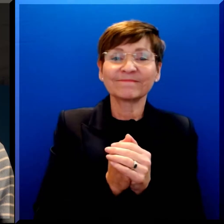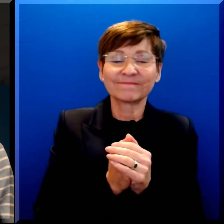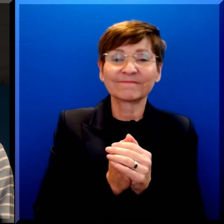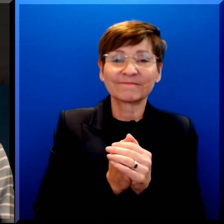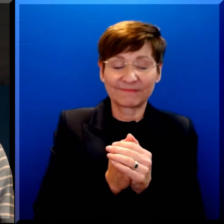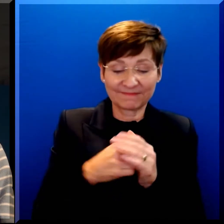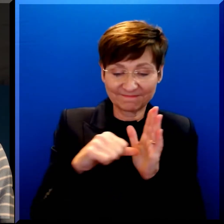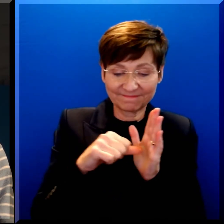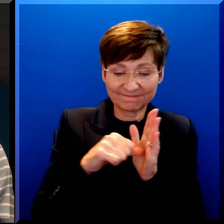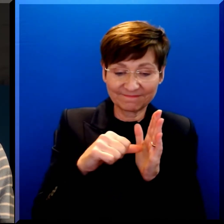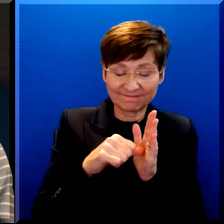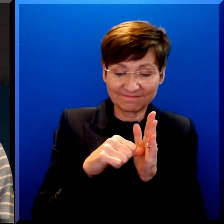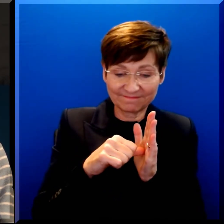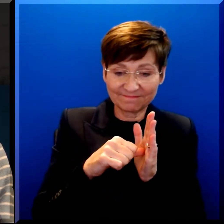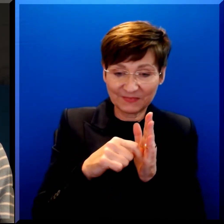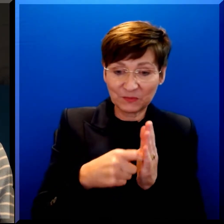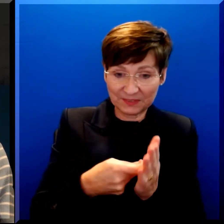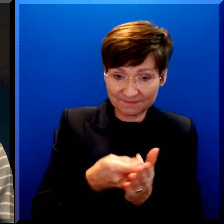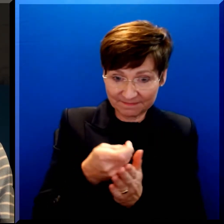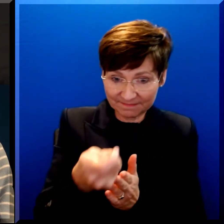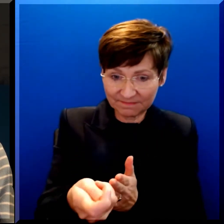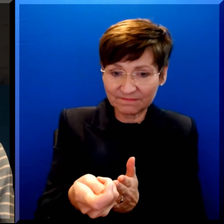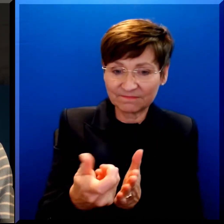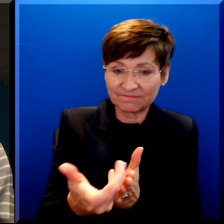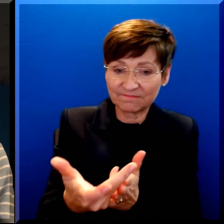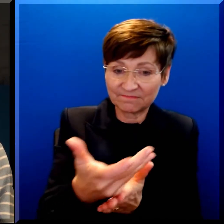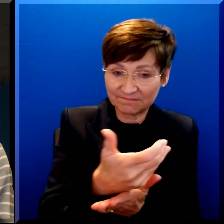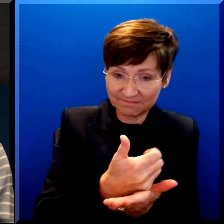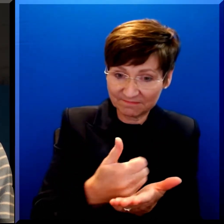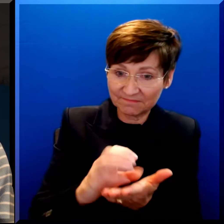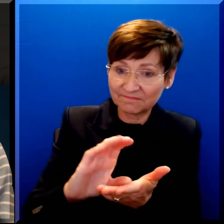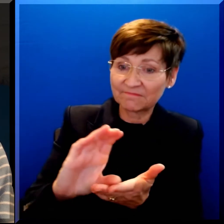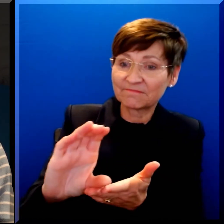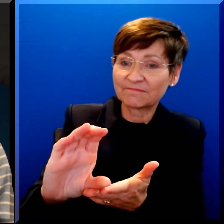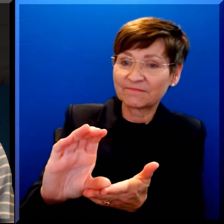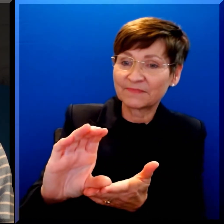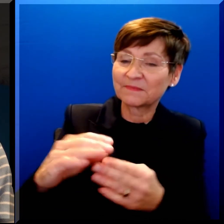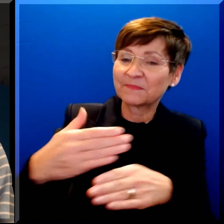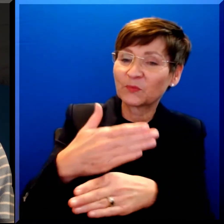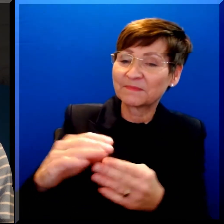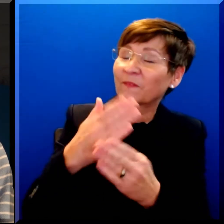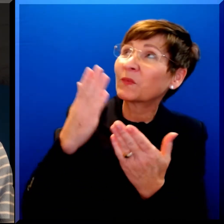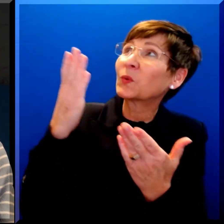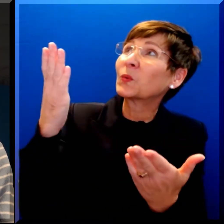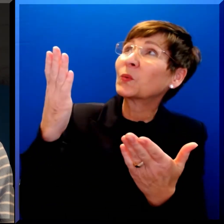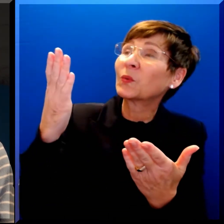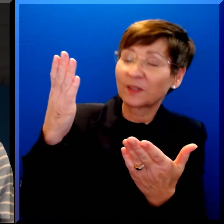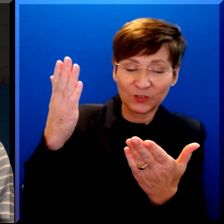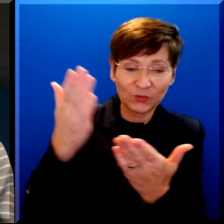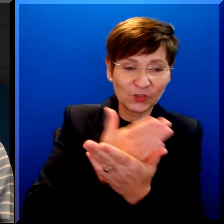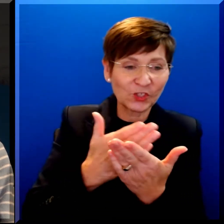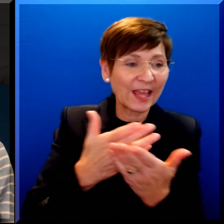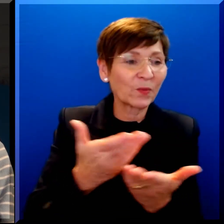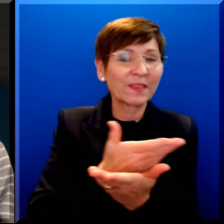and offerings to you, to share with you so that they may be shared with others. For we